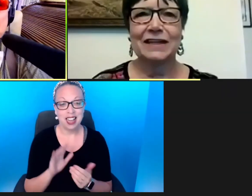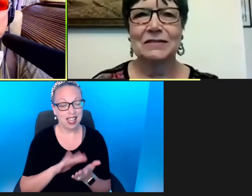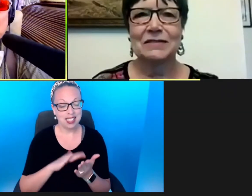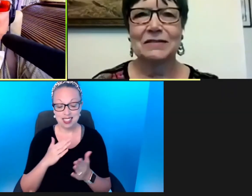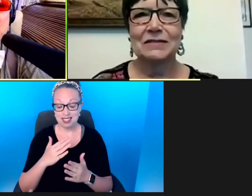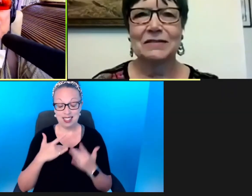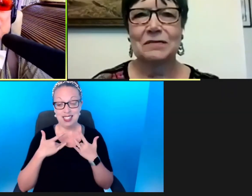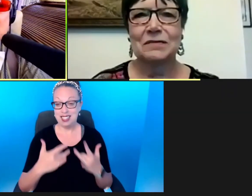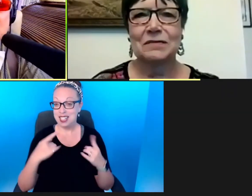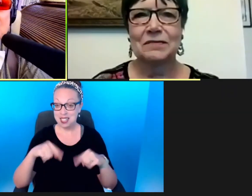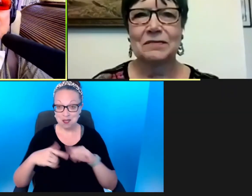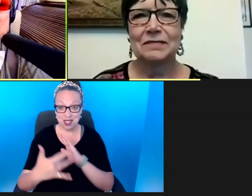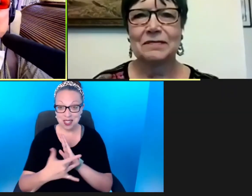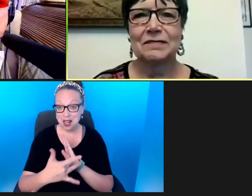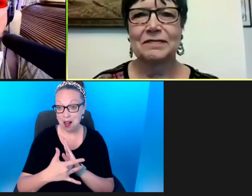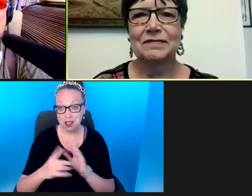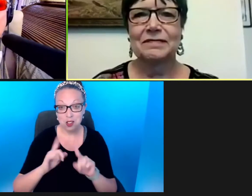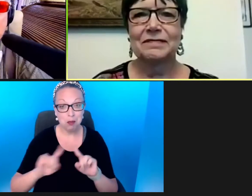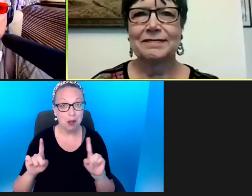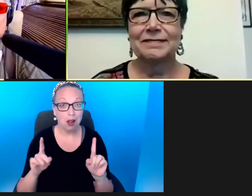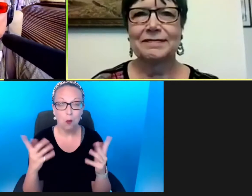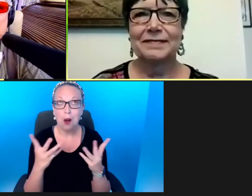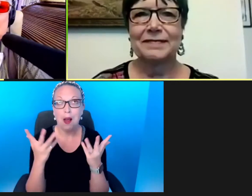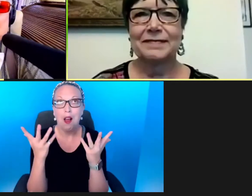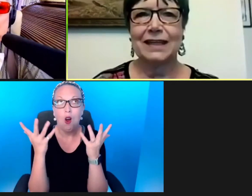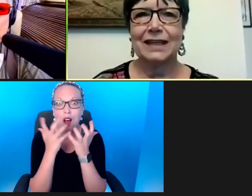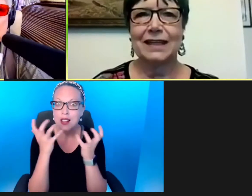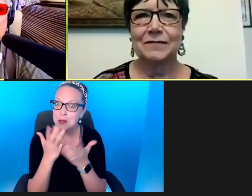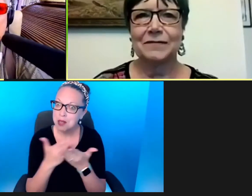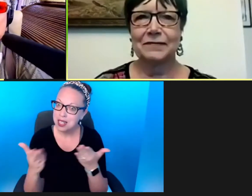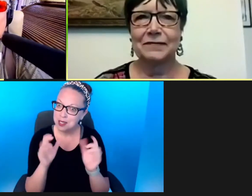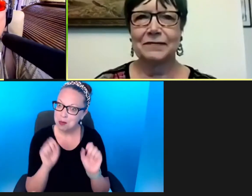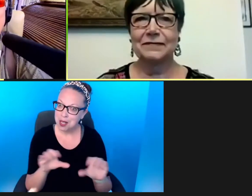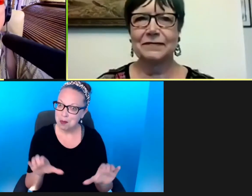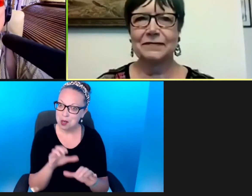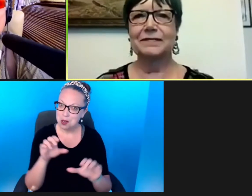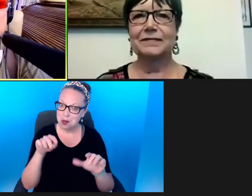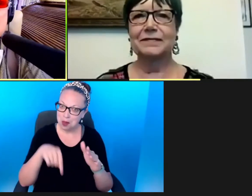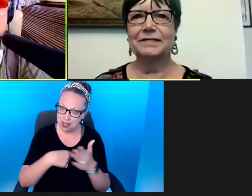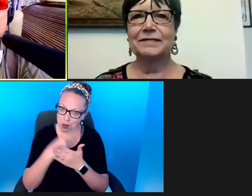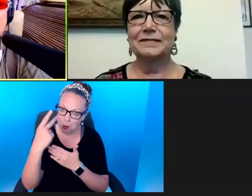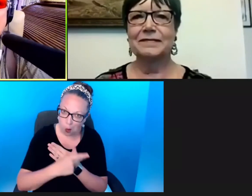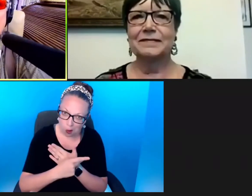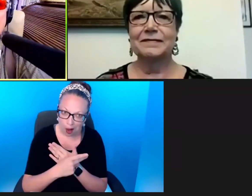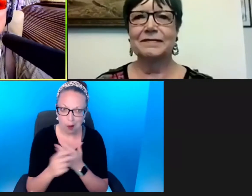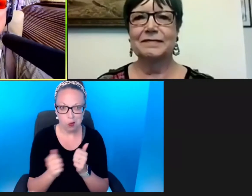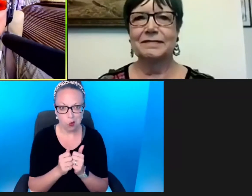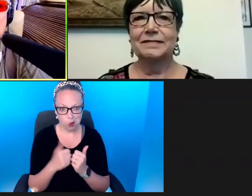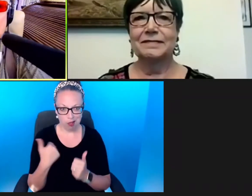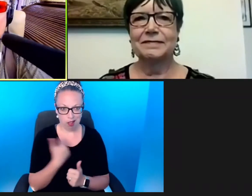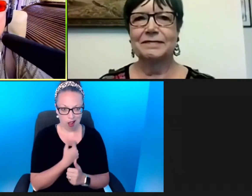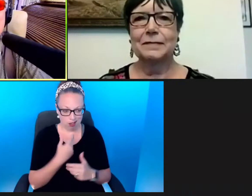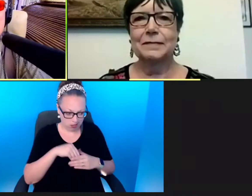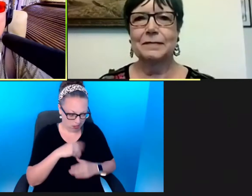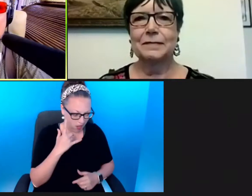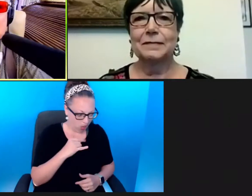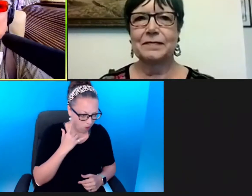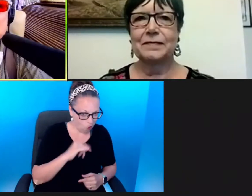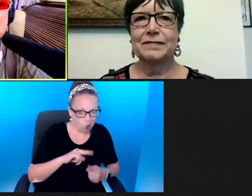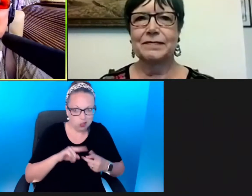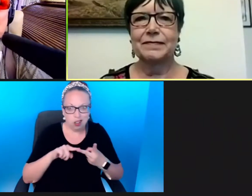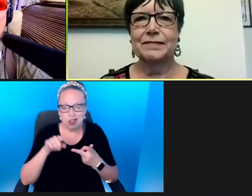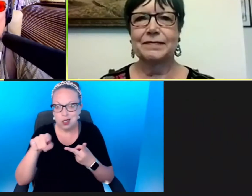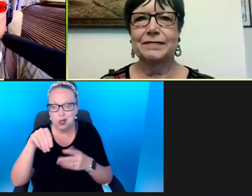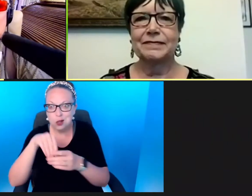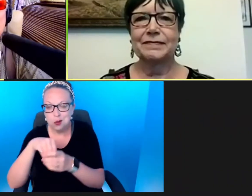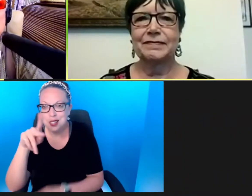technology, but what an amazing thing to be able to do this program with us sitting in California and you in